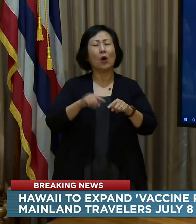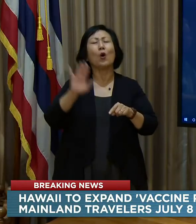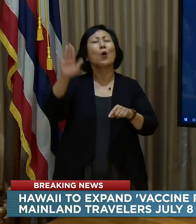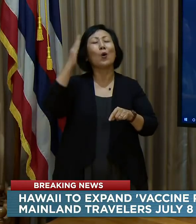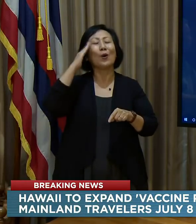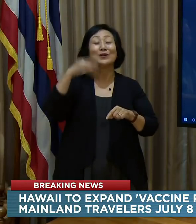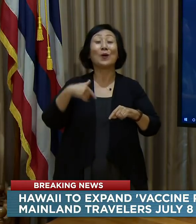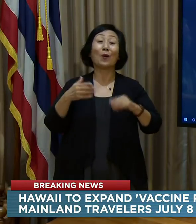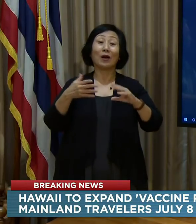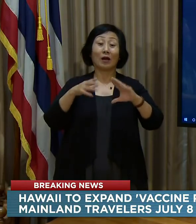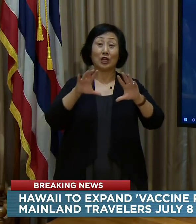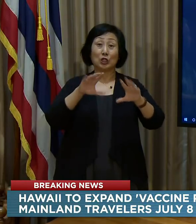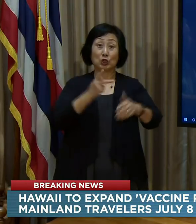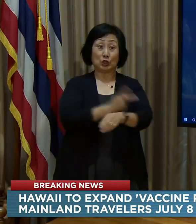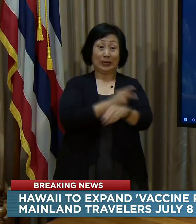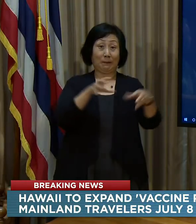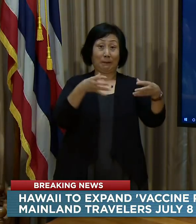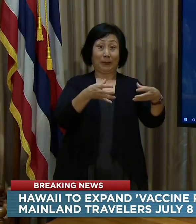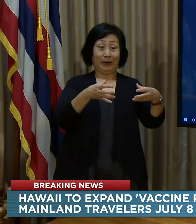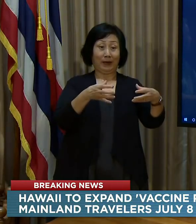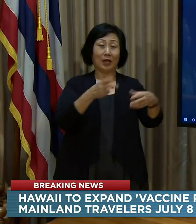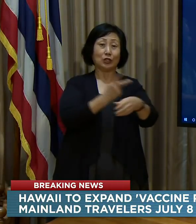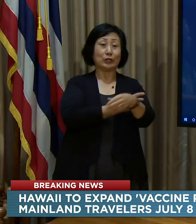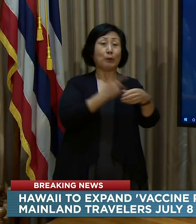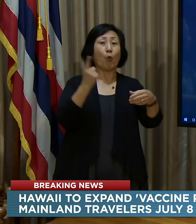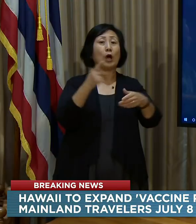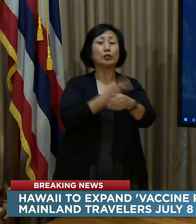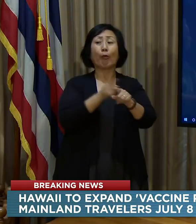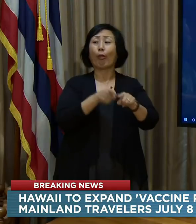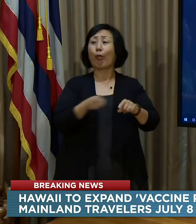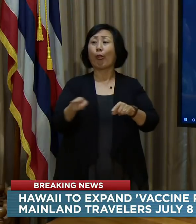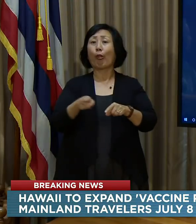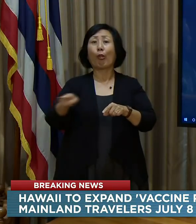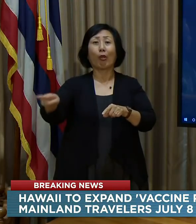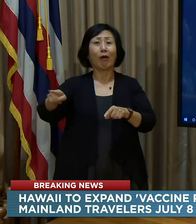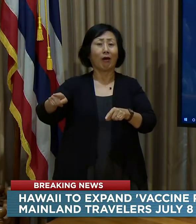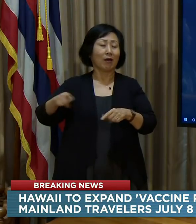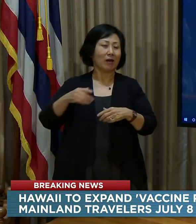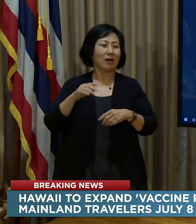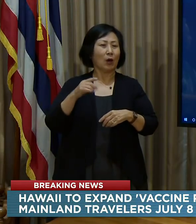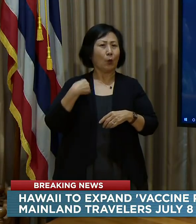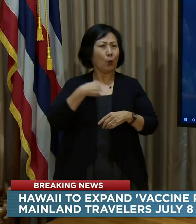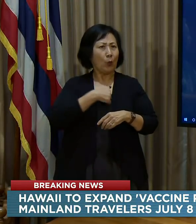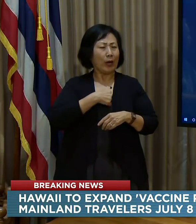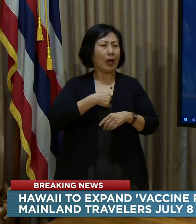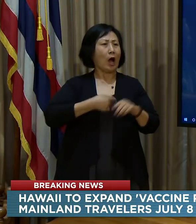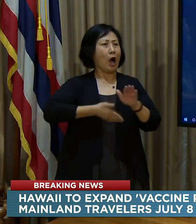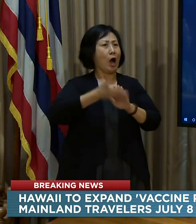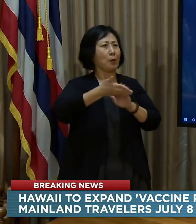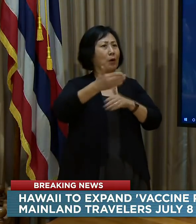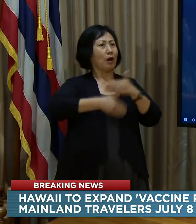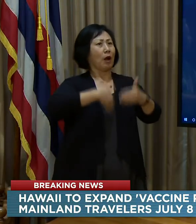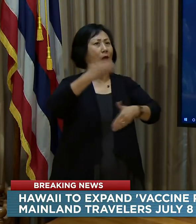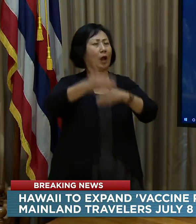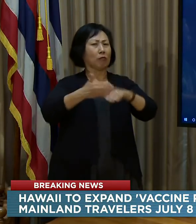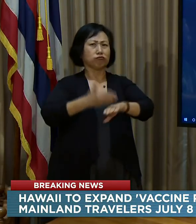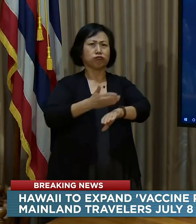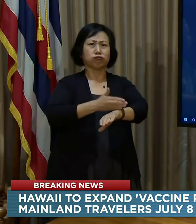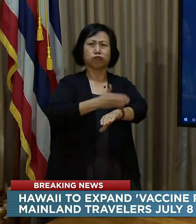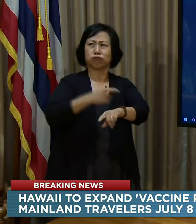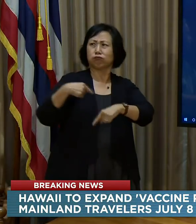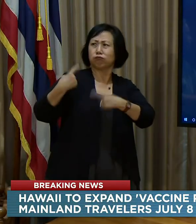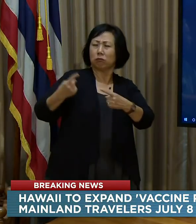on. I tell you, we've come a long way from the beginning of our operation, and you know, things have worked out so much